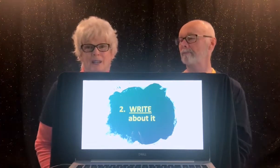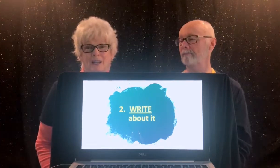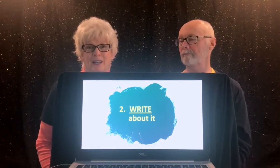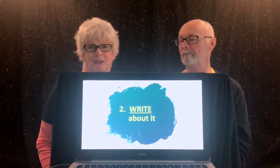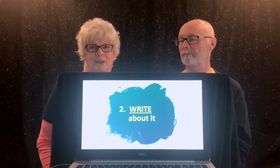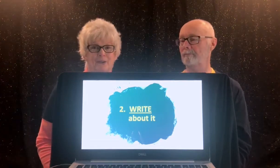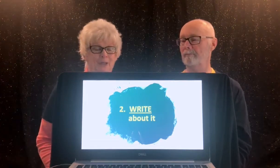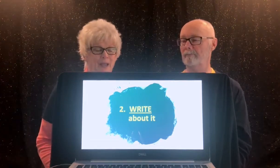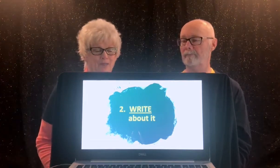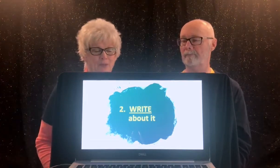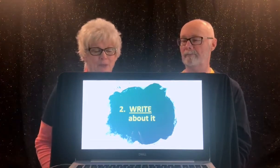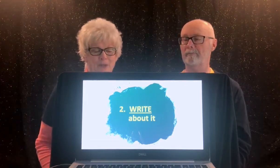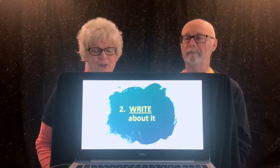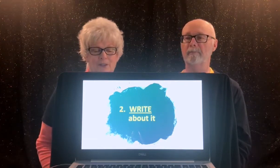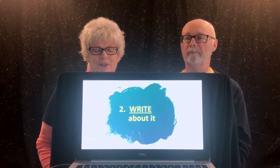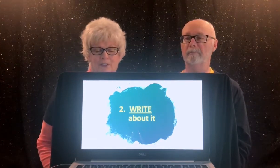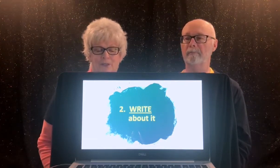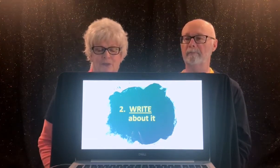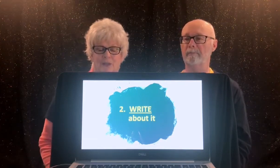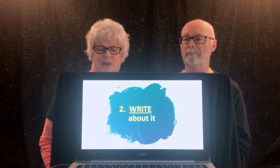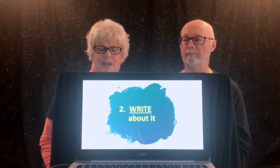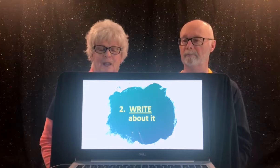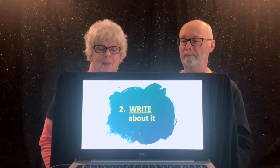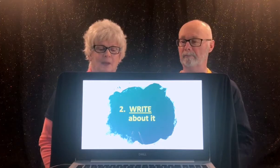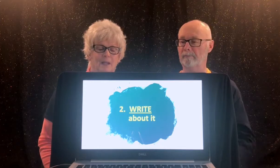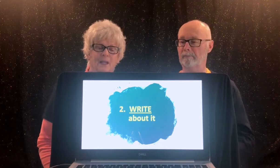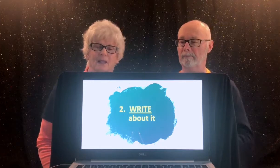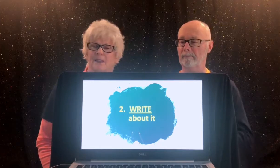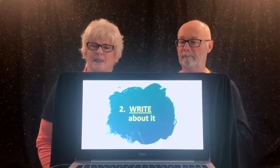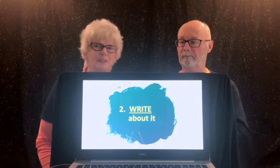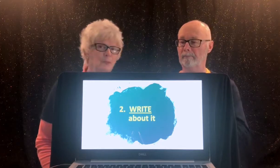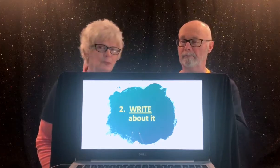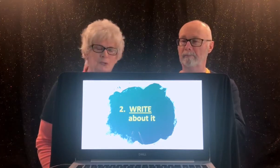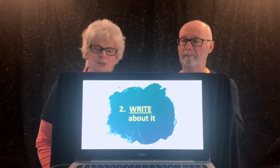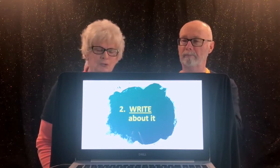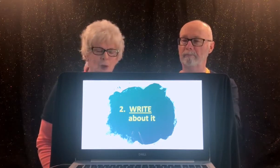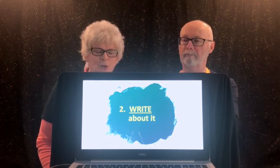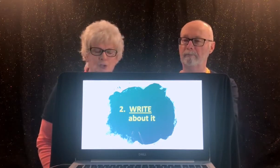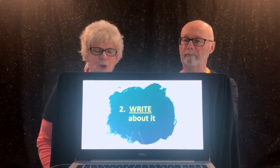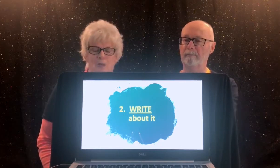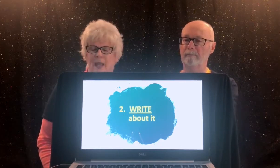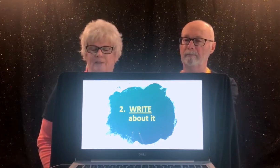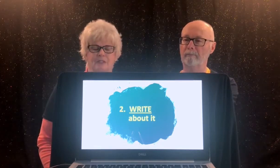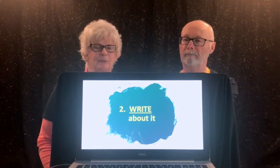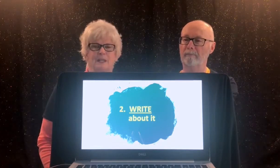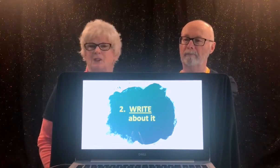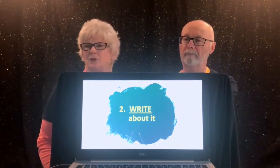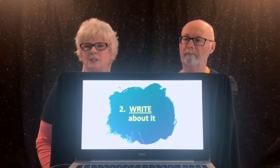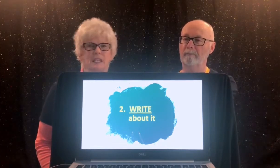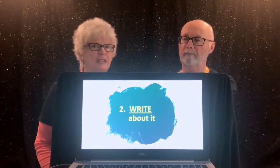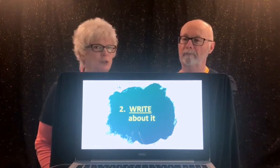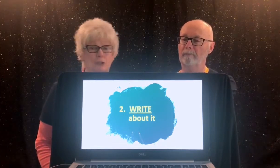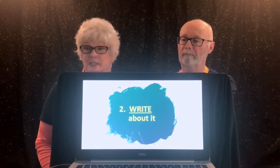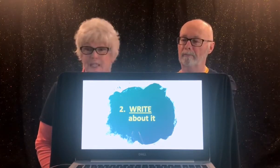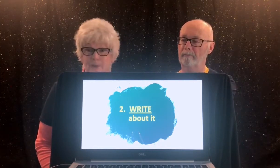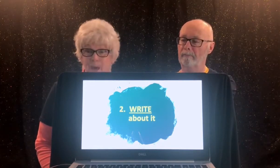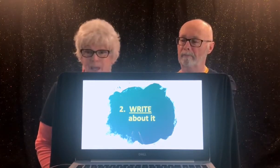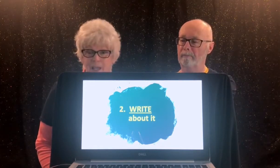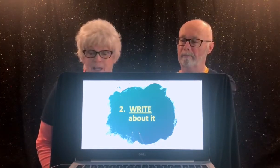writing after we lost our children, but these personal notes don't have to be critiqued or seen by